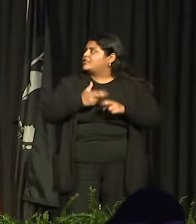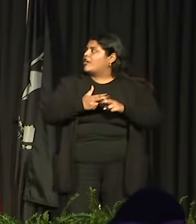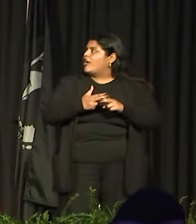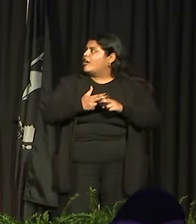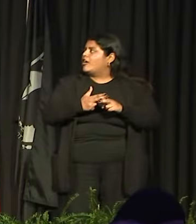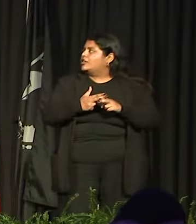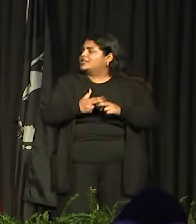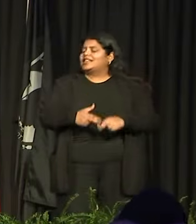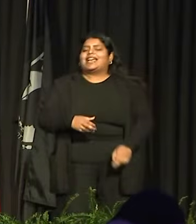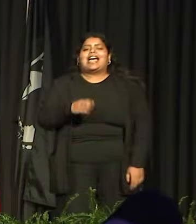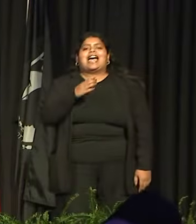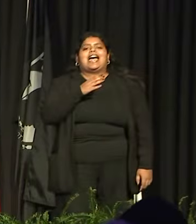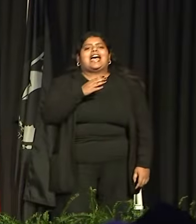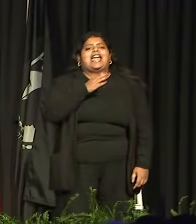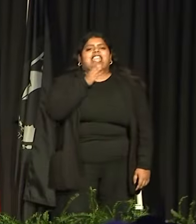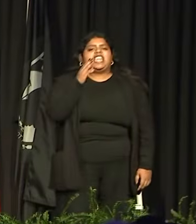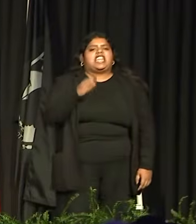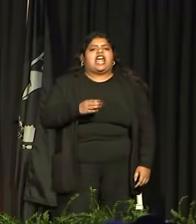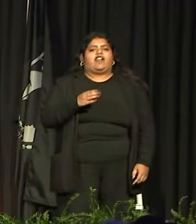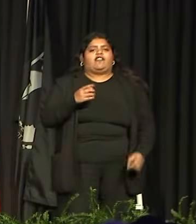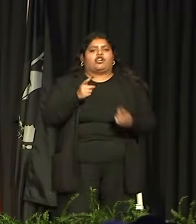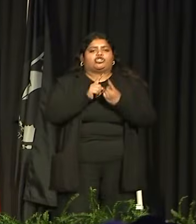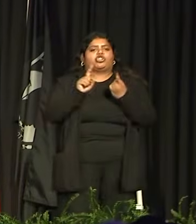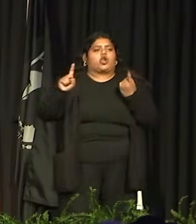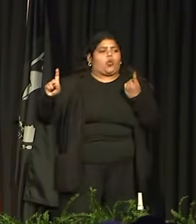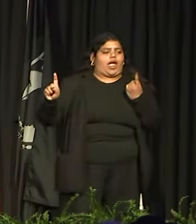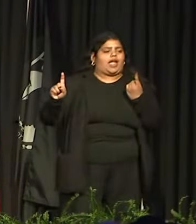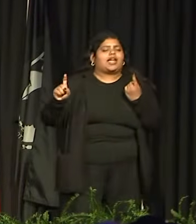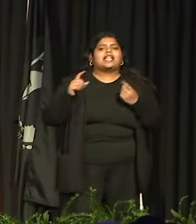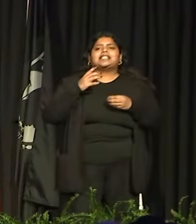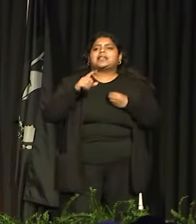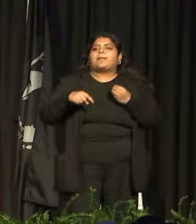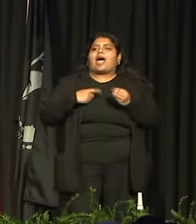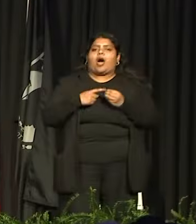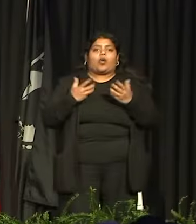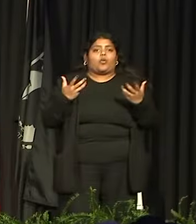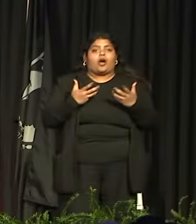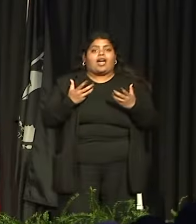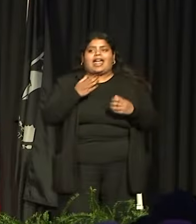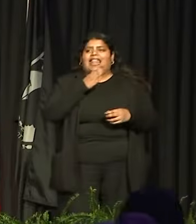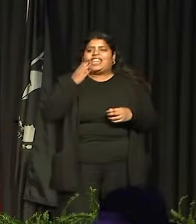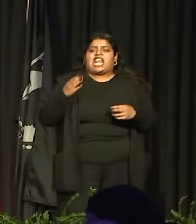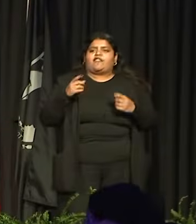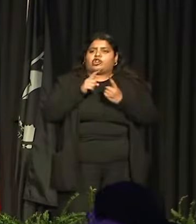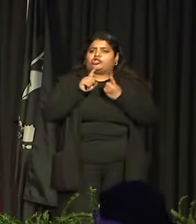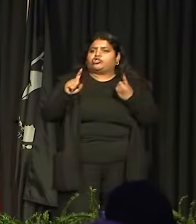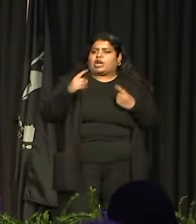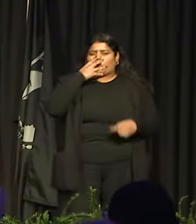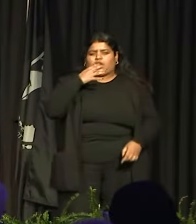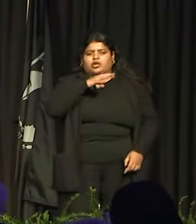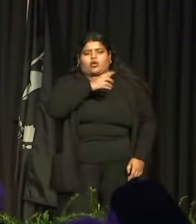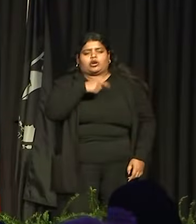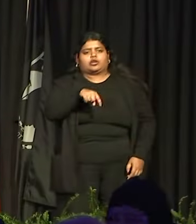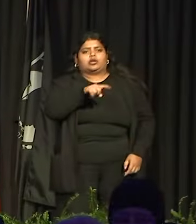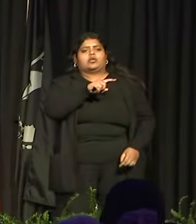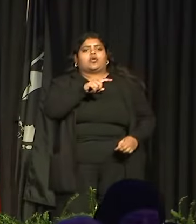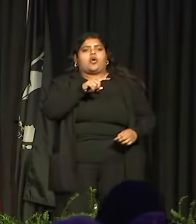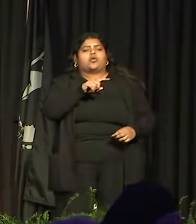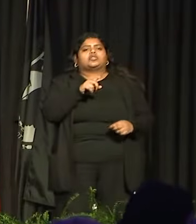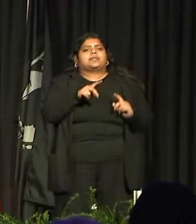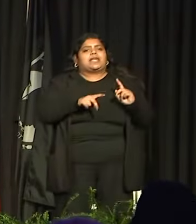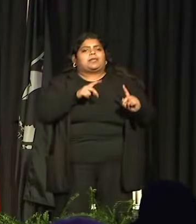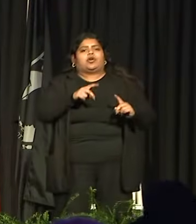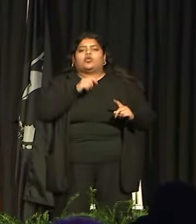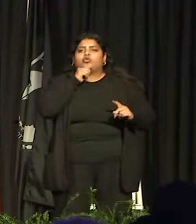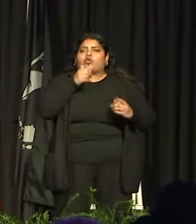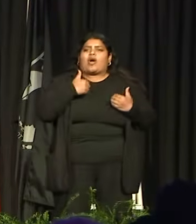album. This song is called Never Turn Away, and this is about never turning away from those who don't have what we have. Thank